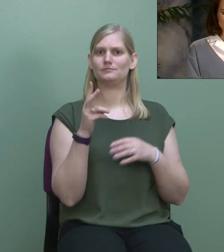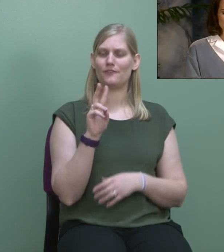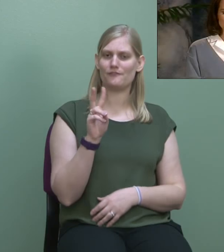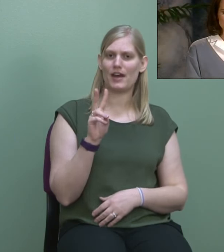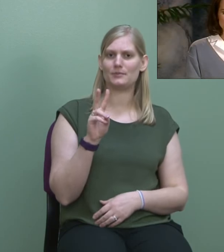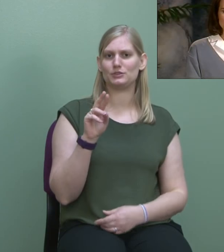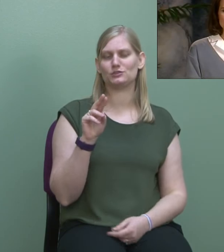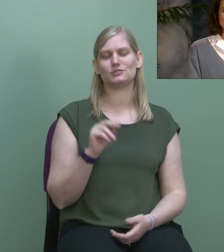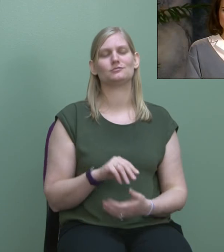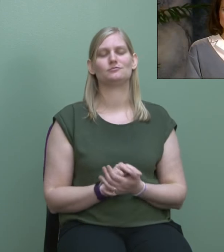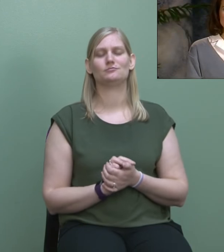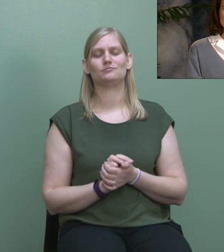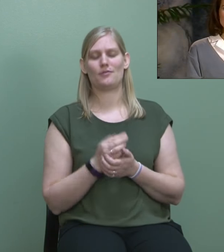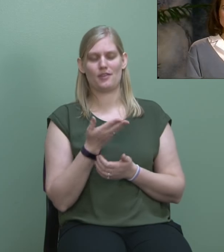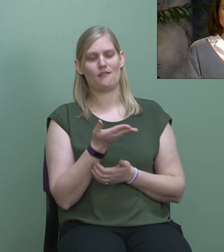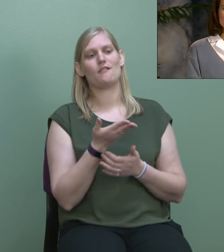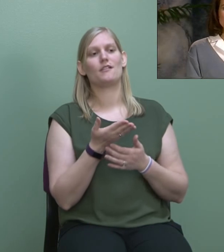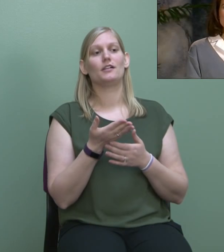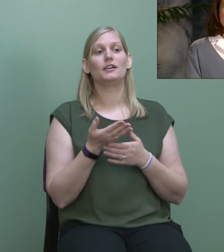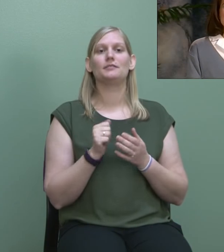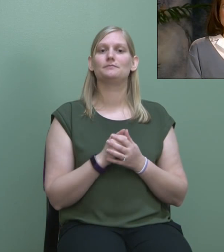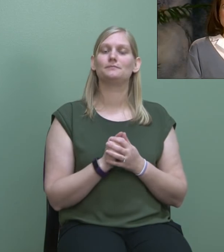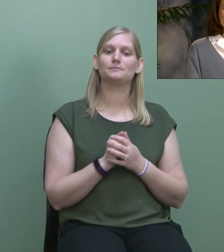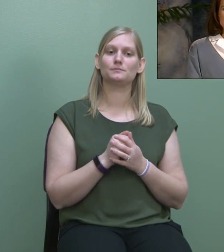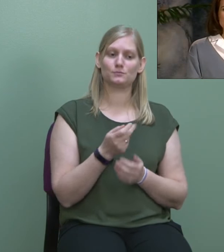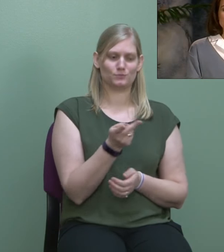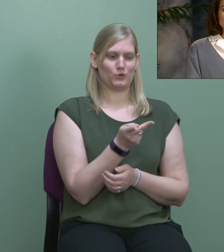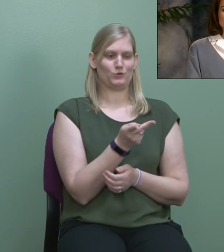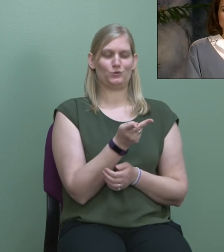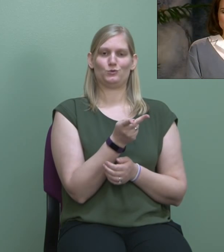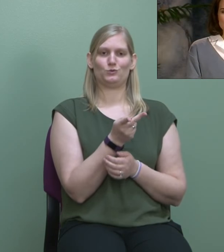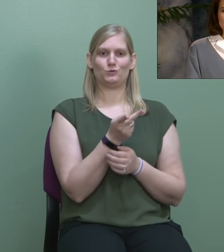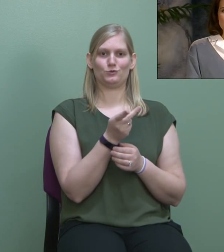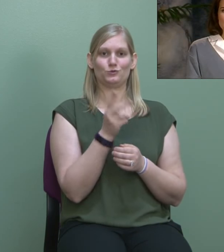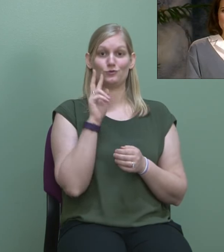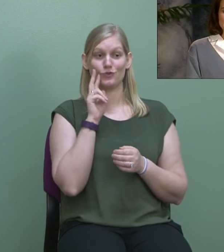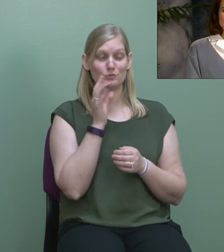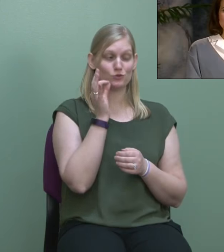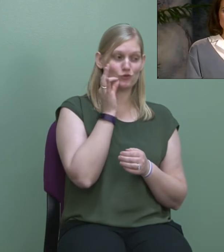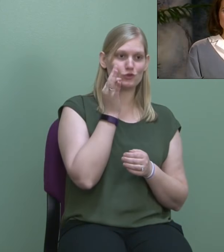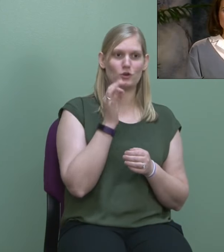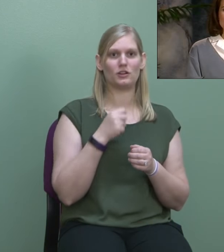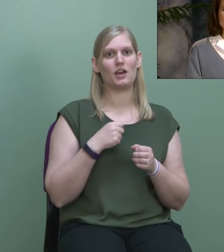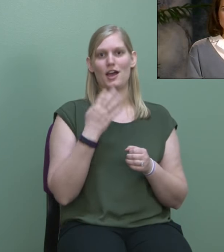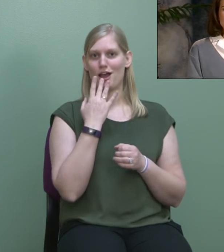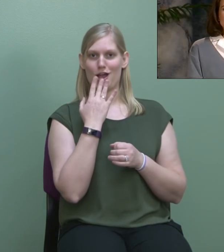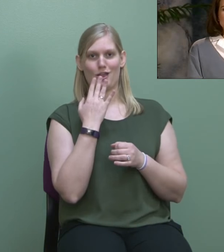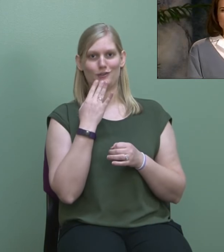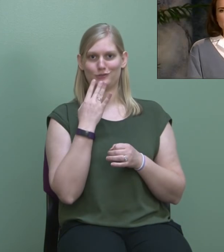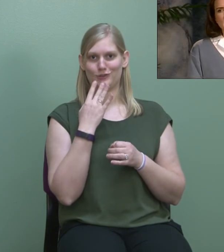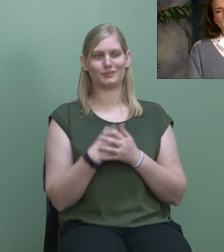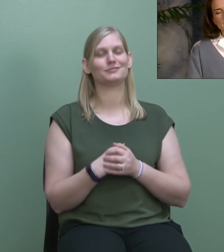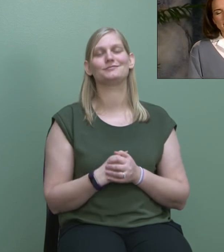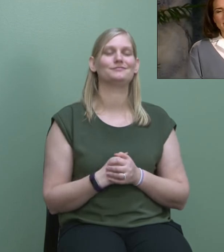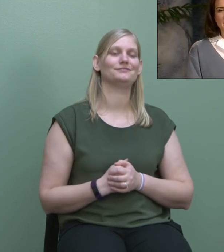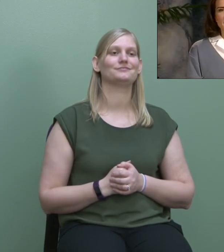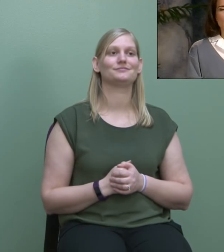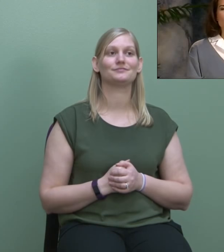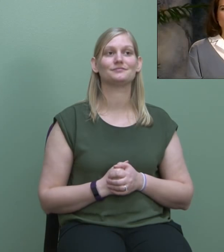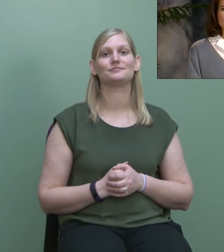rule between these 2 groups is the more colorful the vegetable or fruit, the more vitamins that will be in it.